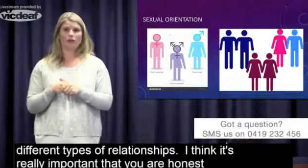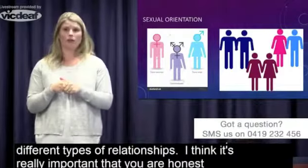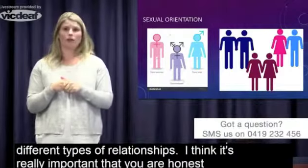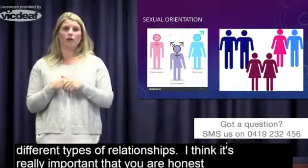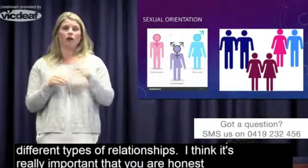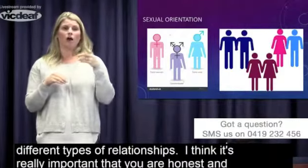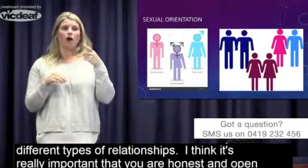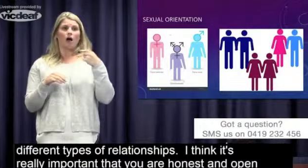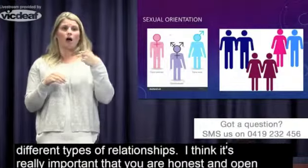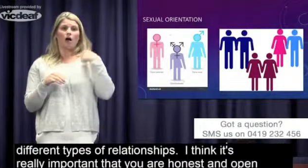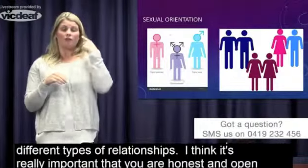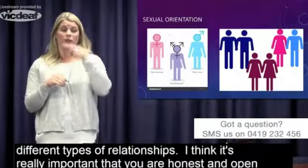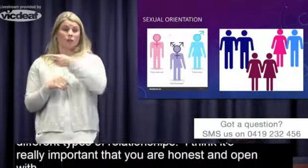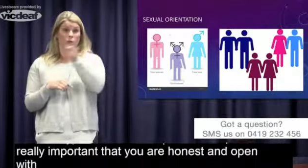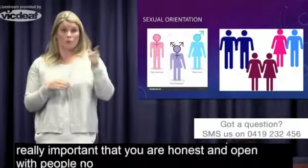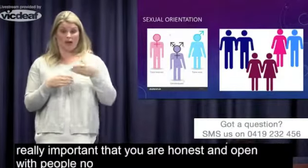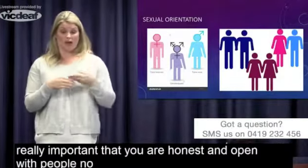people no matter who they are.